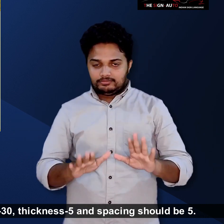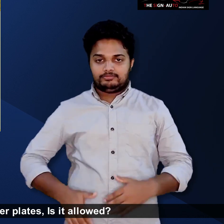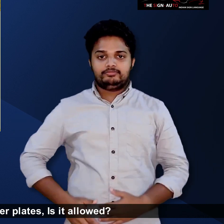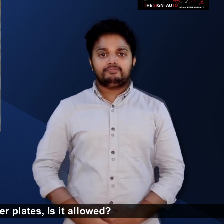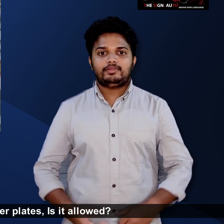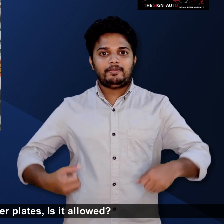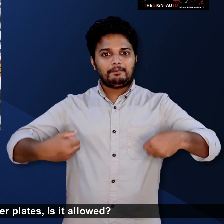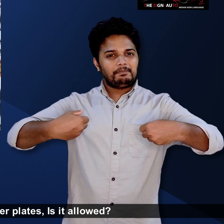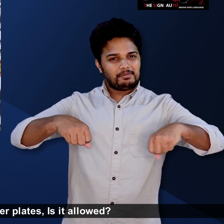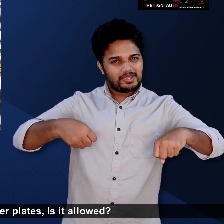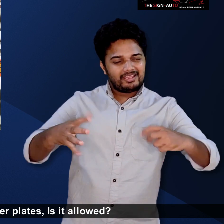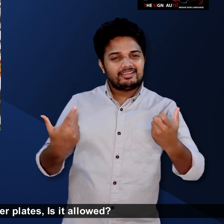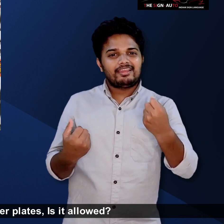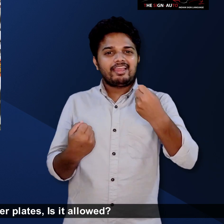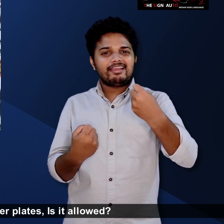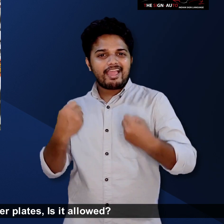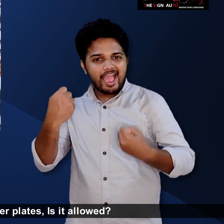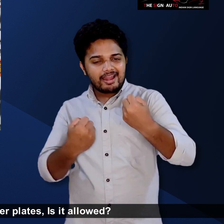i want to use fancy number plates is it allowed